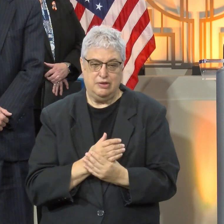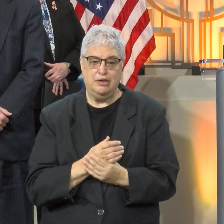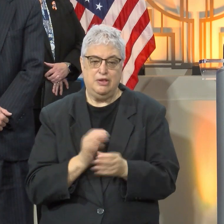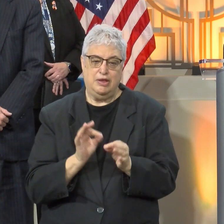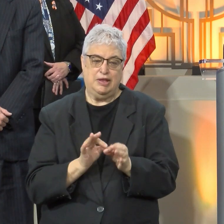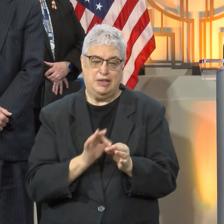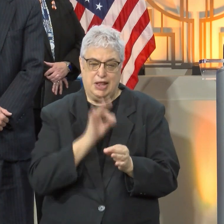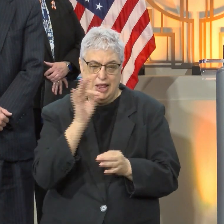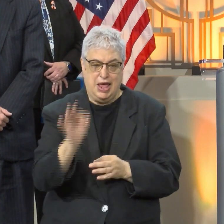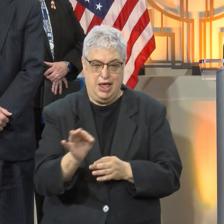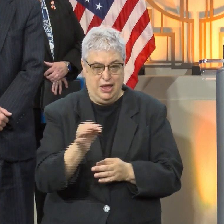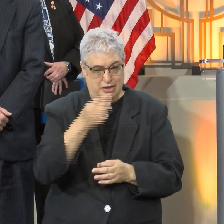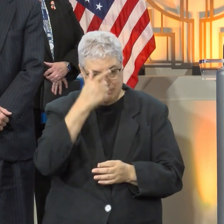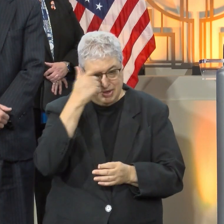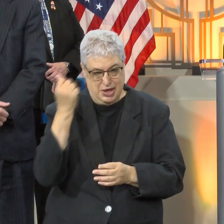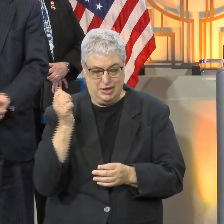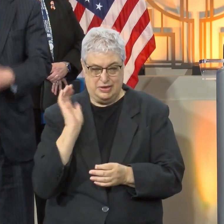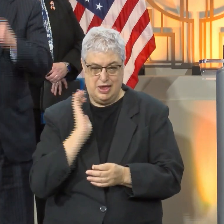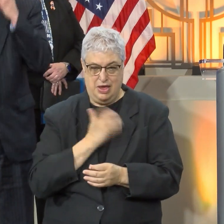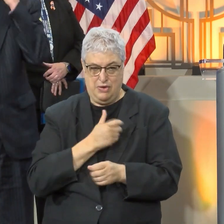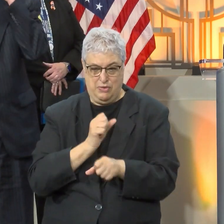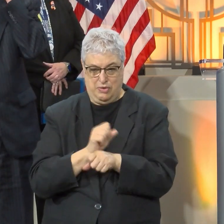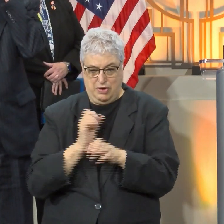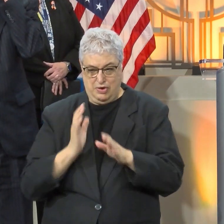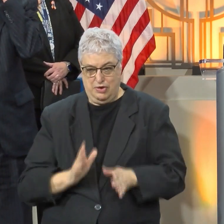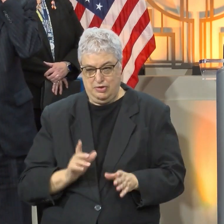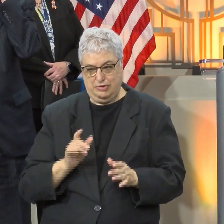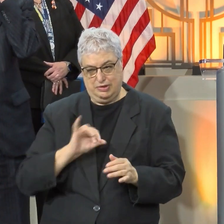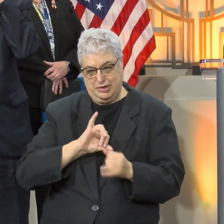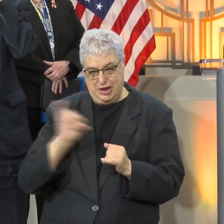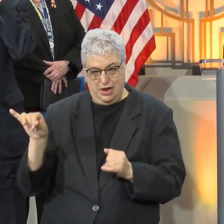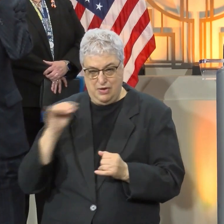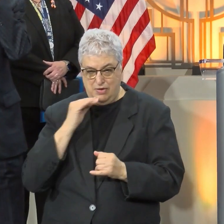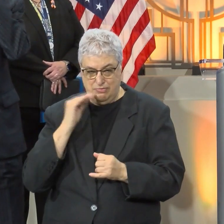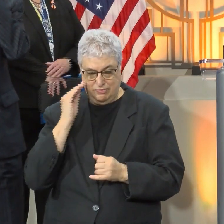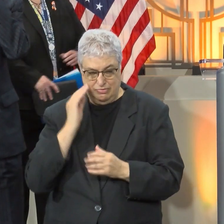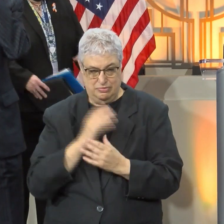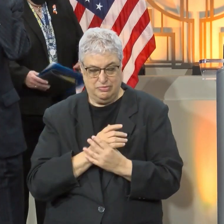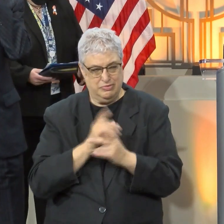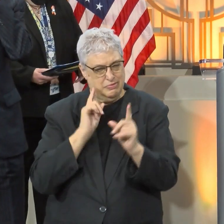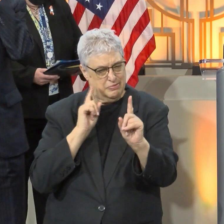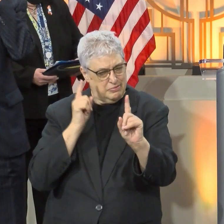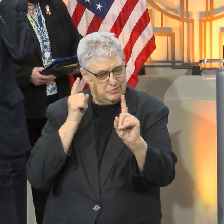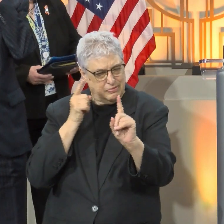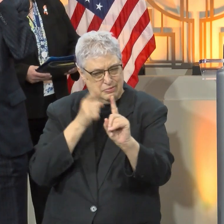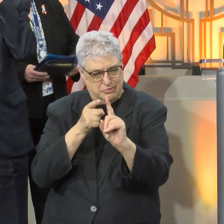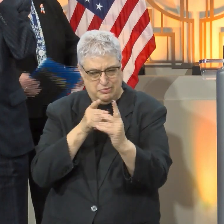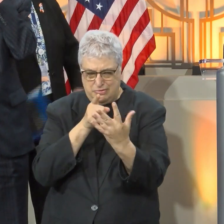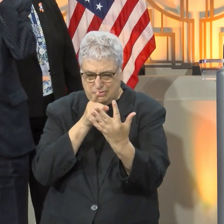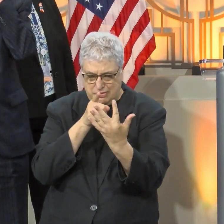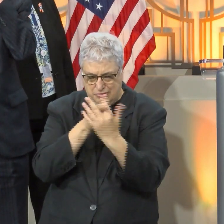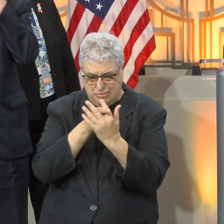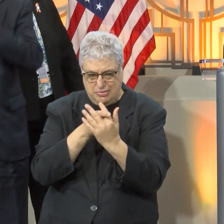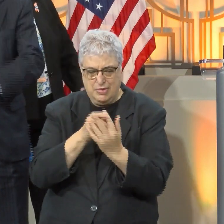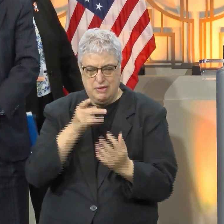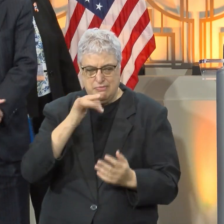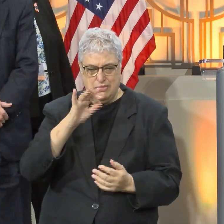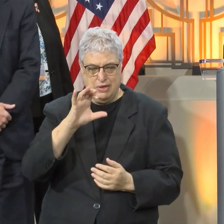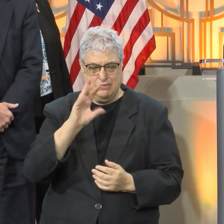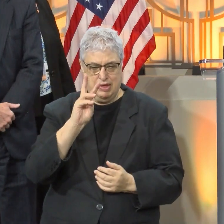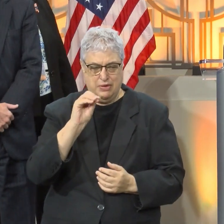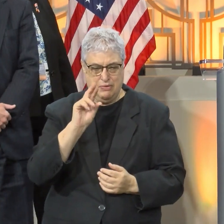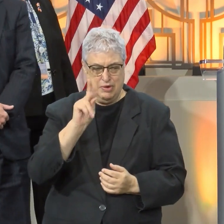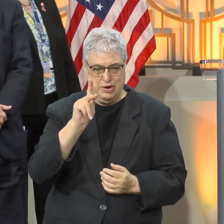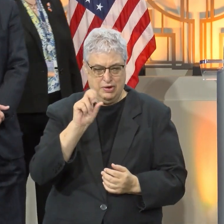of what we're having to face, or our employees are having to face. To bring the point home, I want to bring up Houston Public Works Director Carol